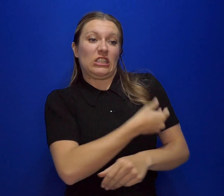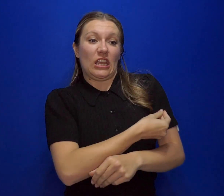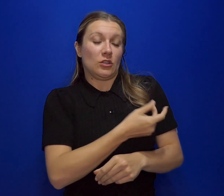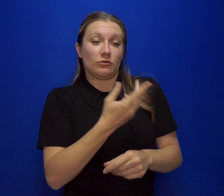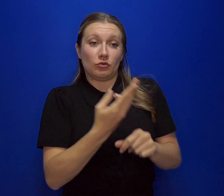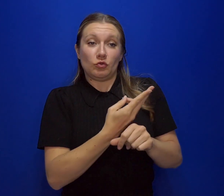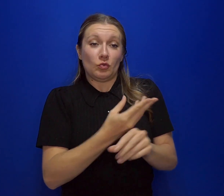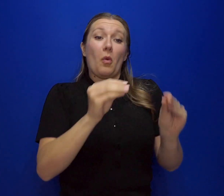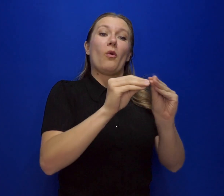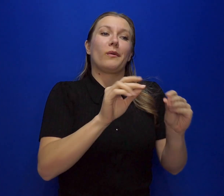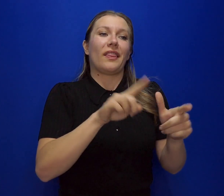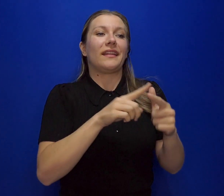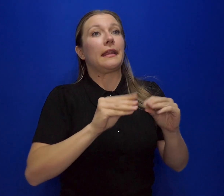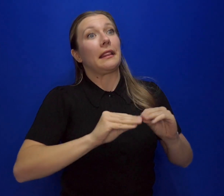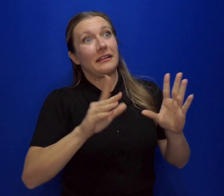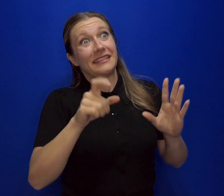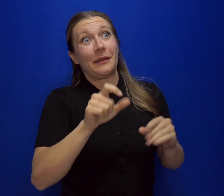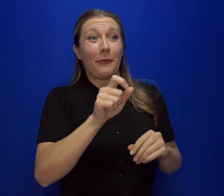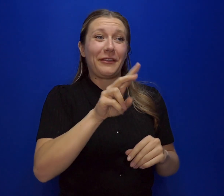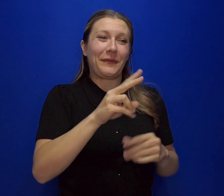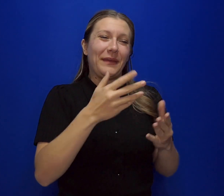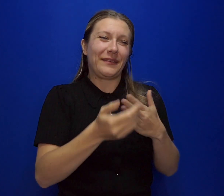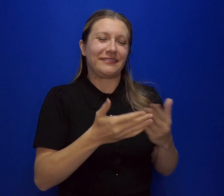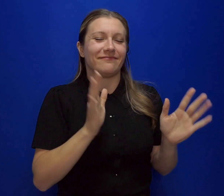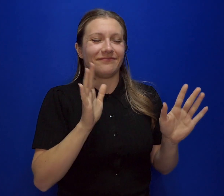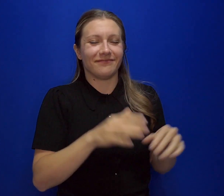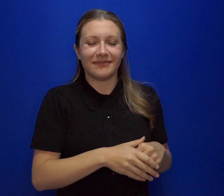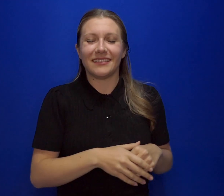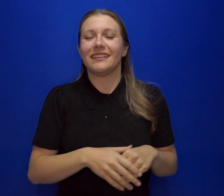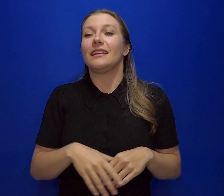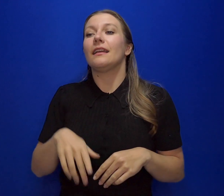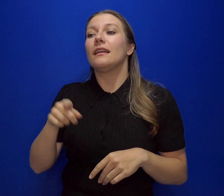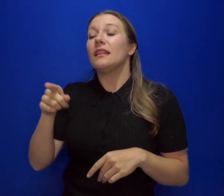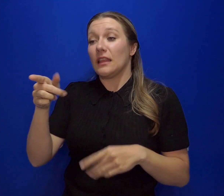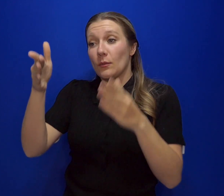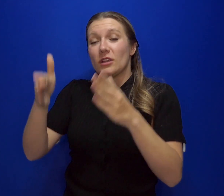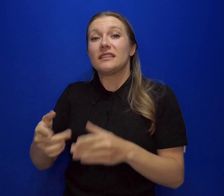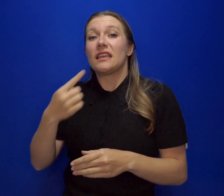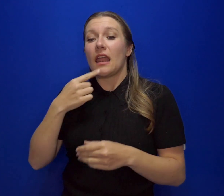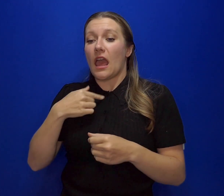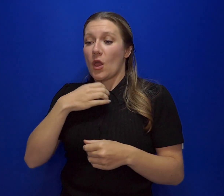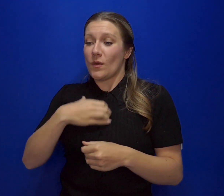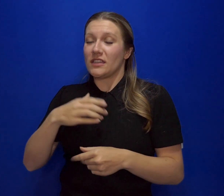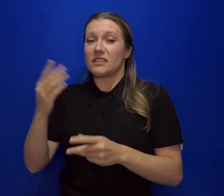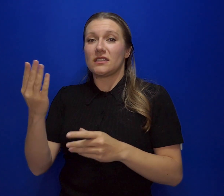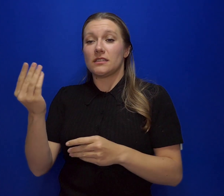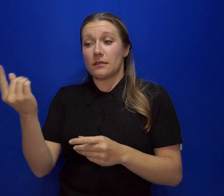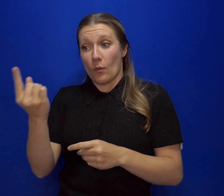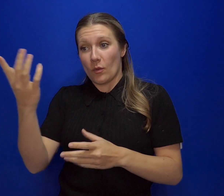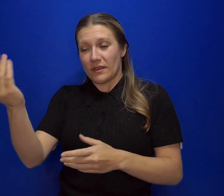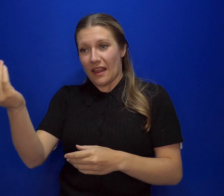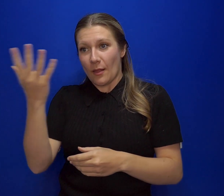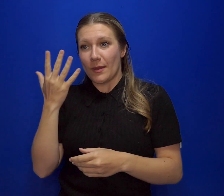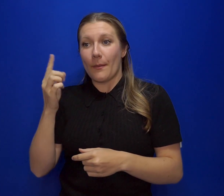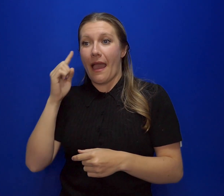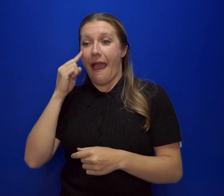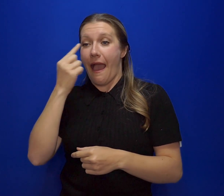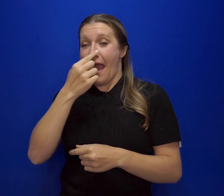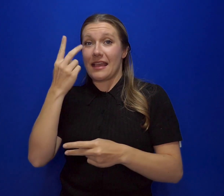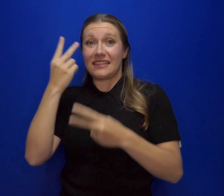instead. This person says, I wish someone had told me that my eyesight was changing when I got low and that it would come back. Like, I